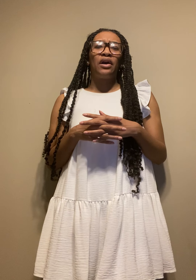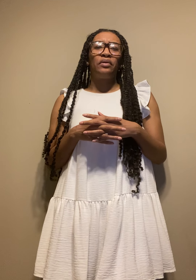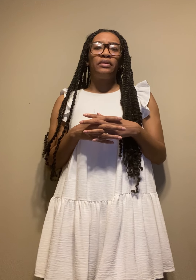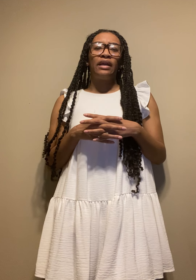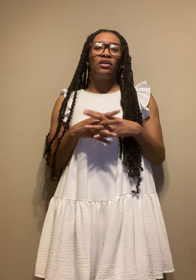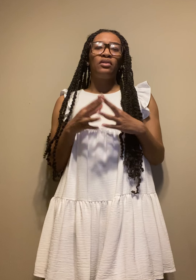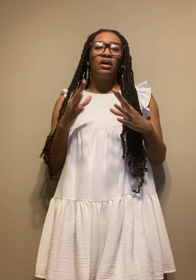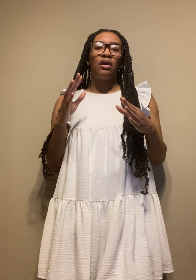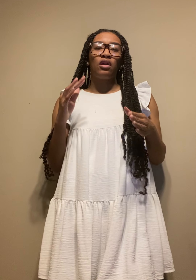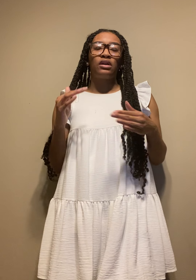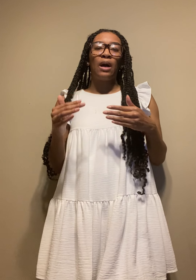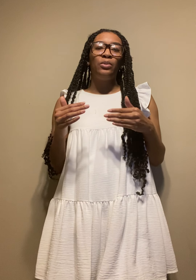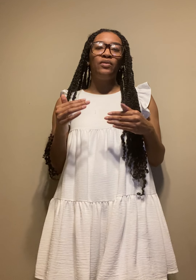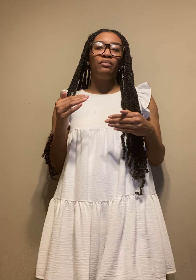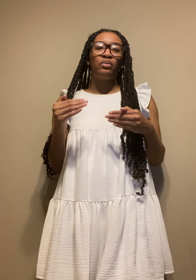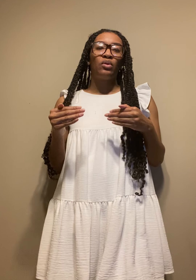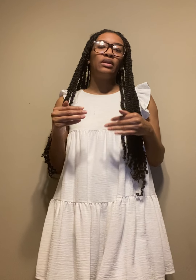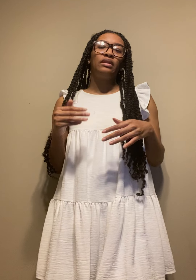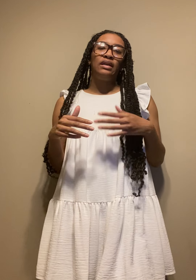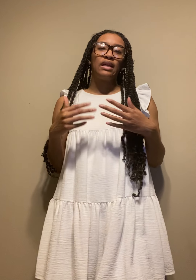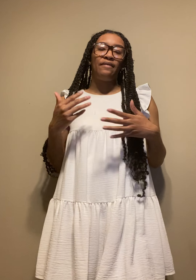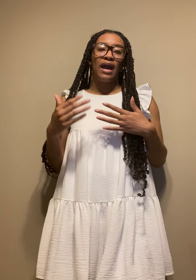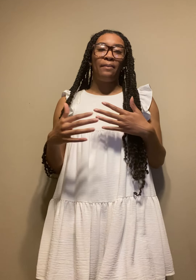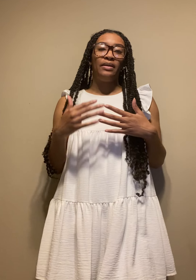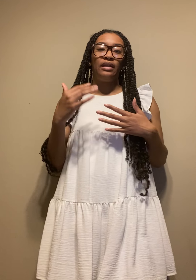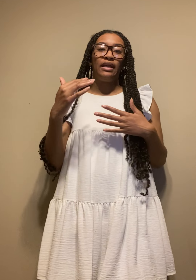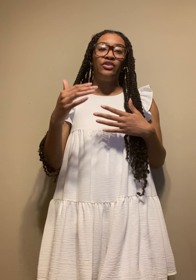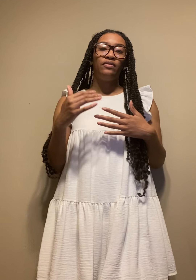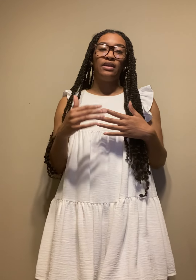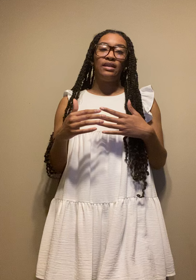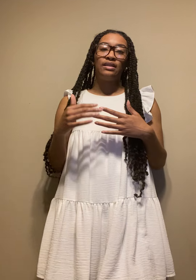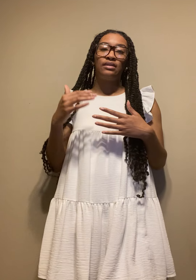Now, there are a couple of important things that have happened in each of these